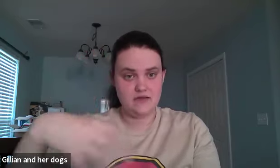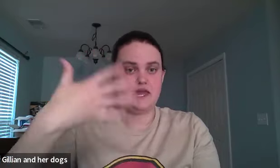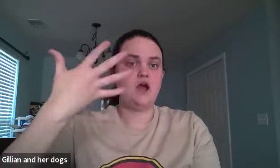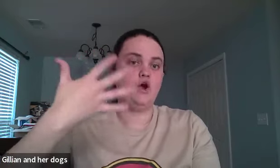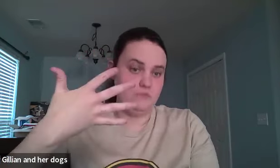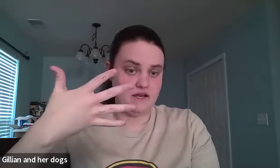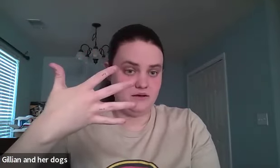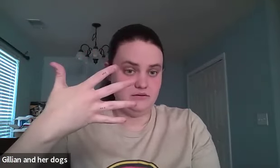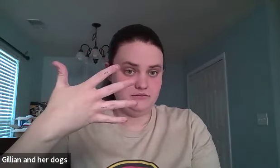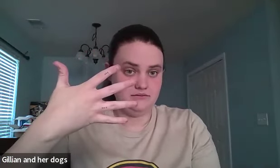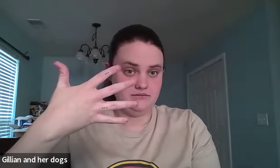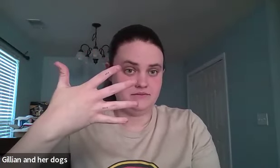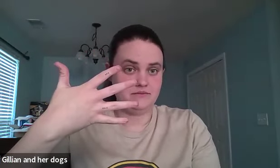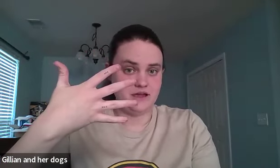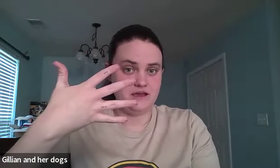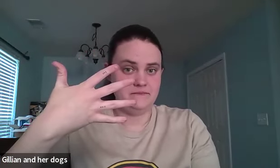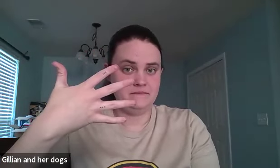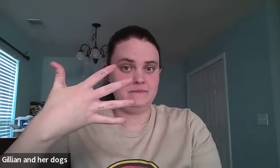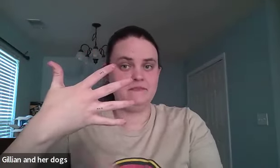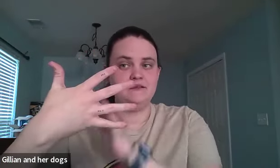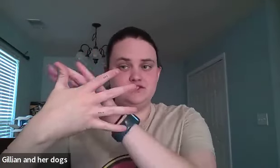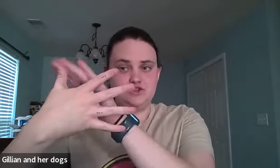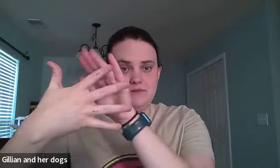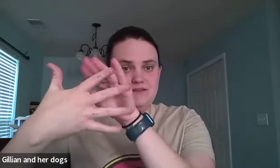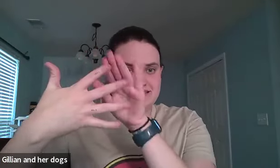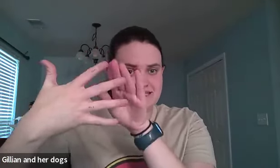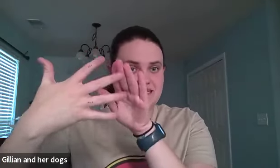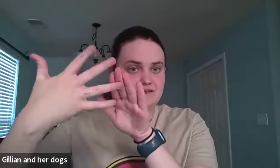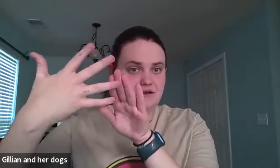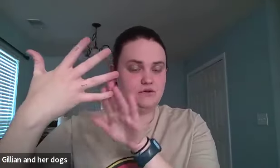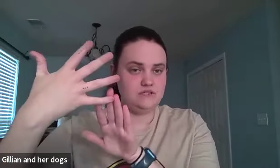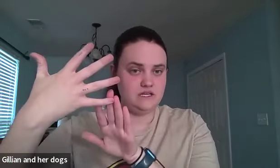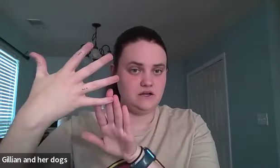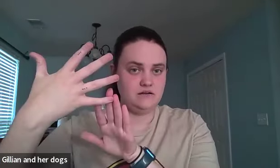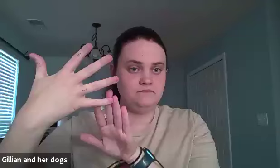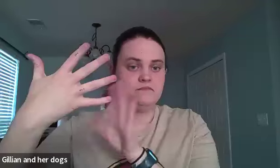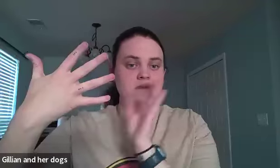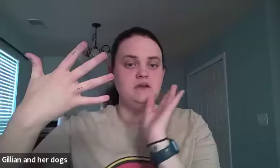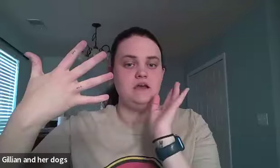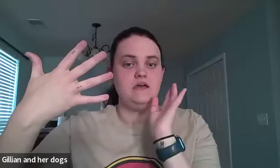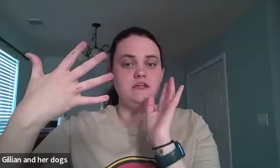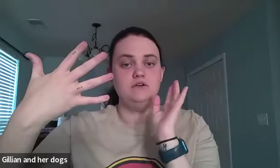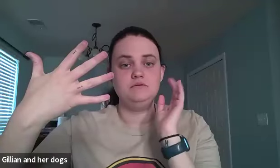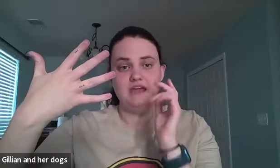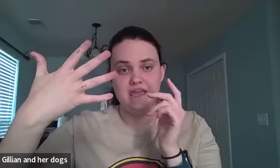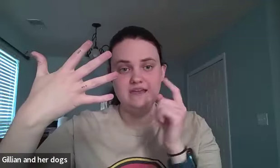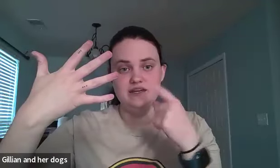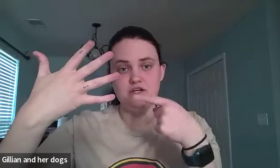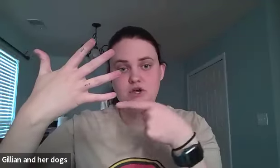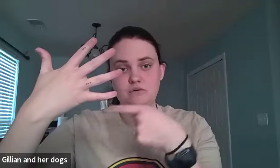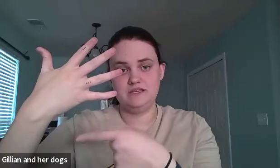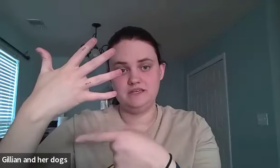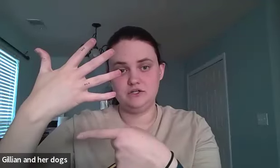and then open out. Okay. Start my listing of who's here. And then you can go